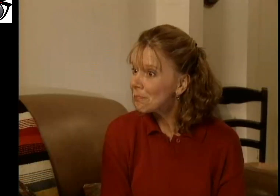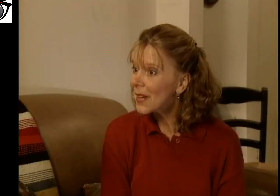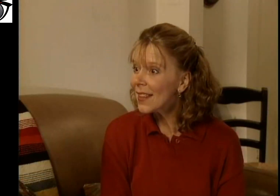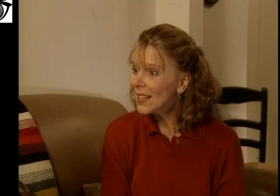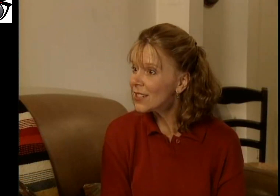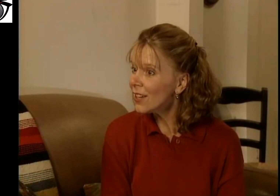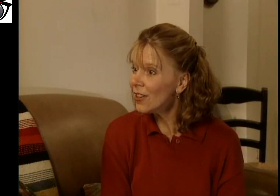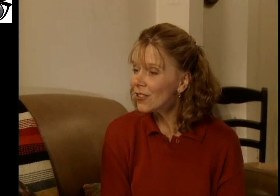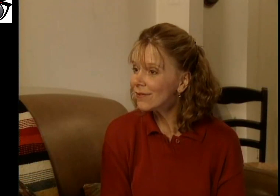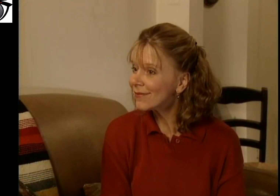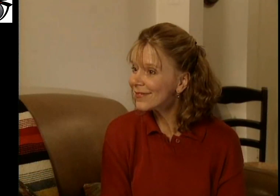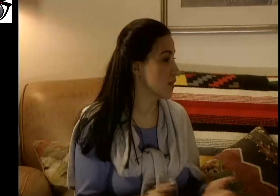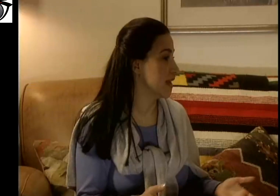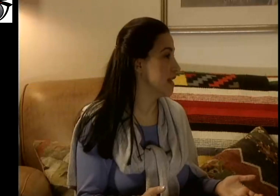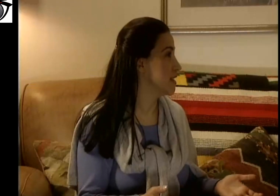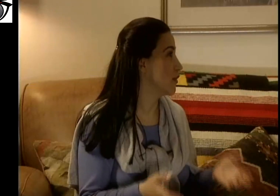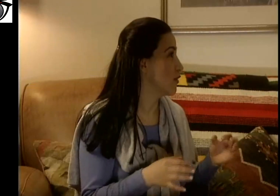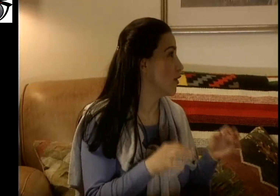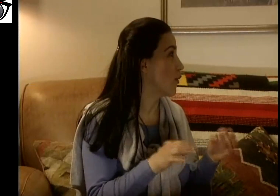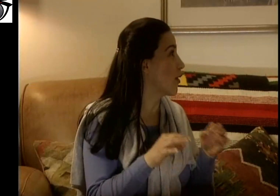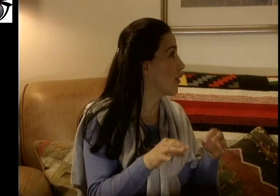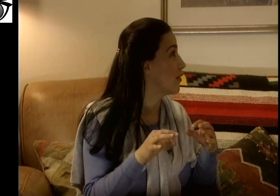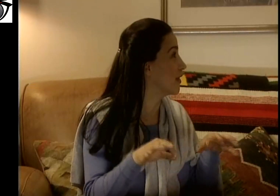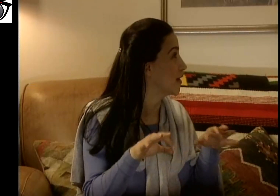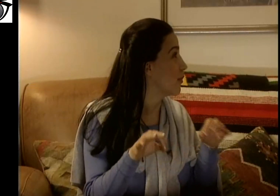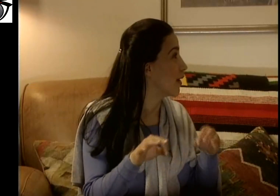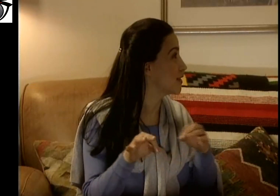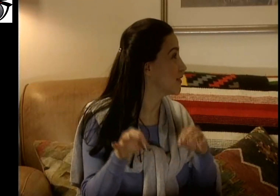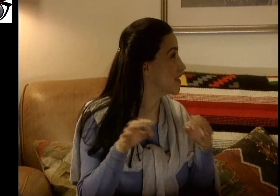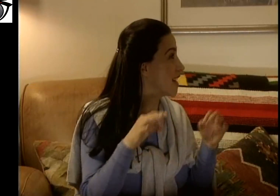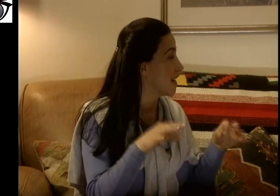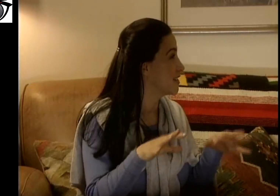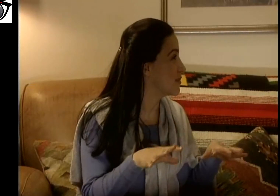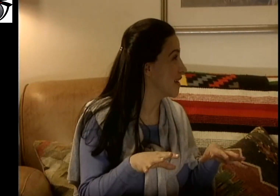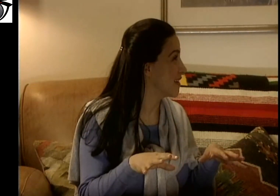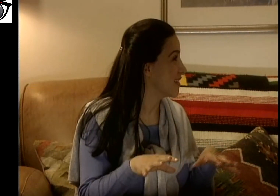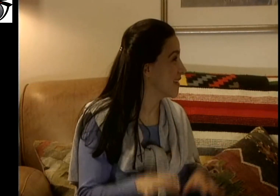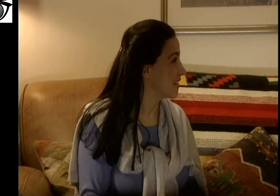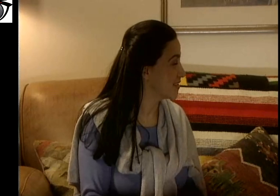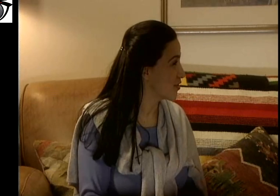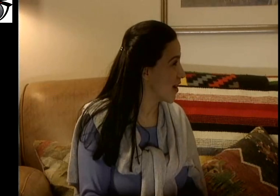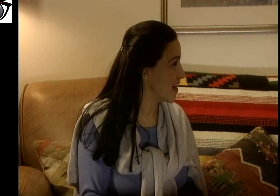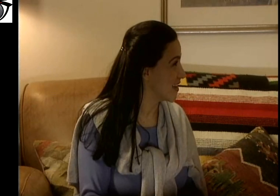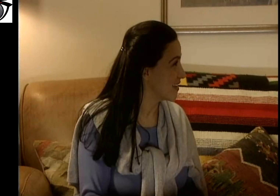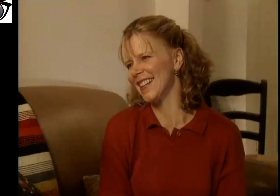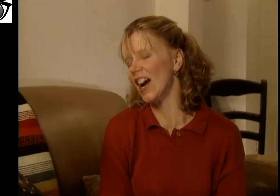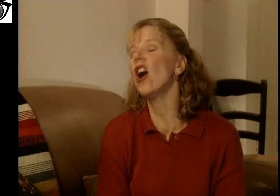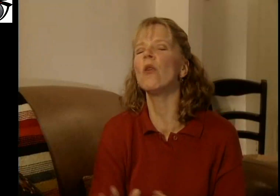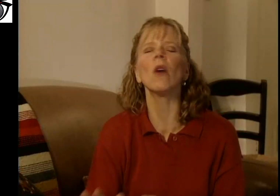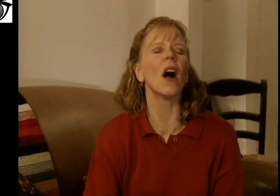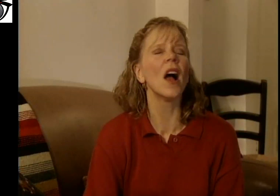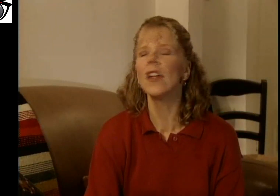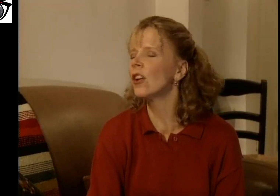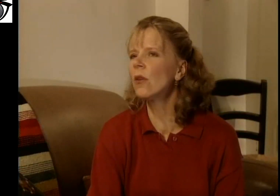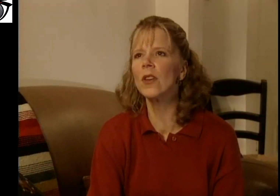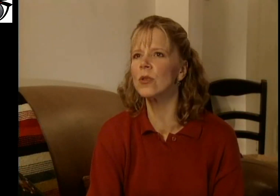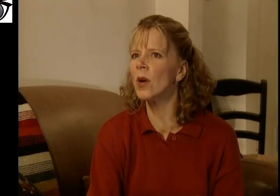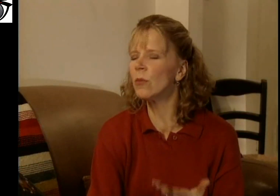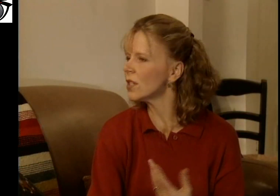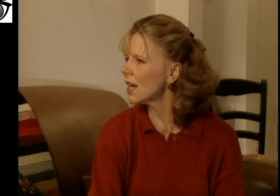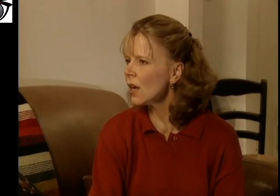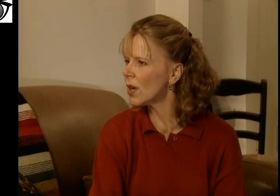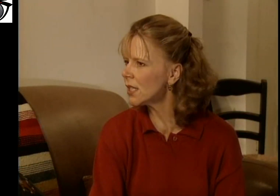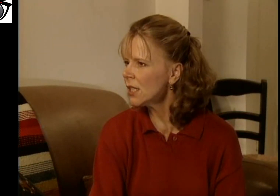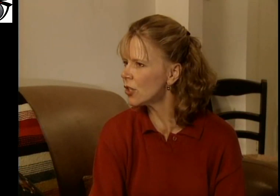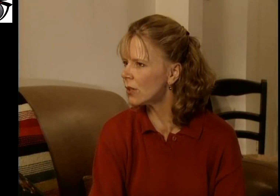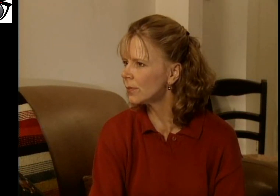members? I think so. Wow. It's really easy when you know what all the little parts of the signs mean. Yes. That's yes. great. Thanks, Oh, Mom. there's